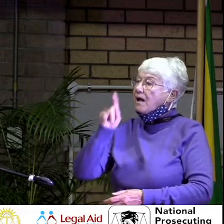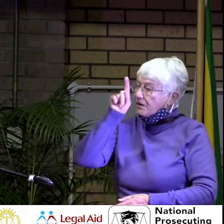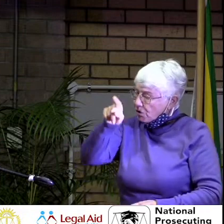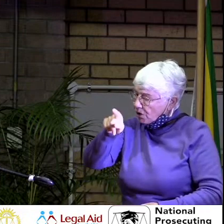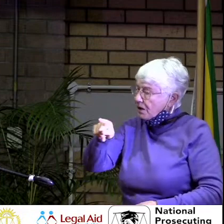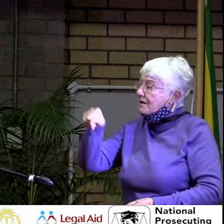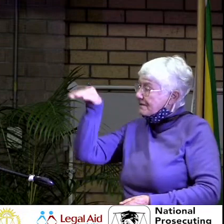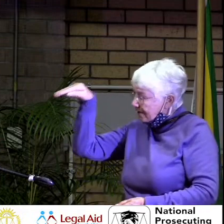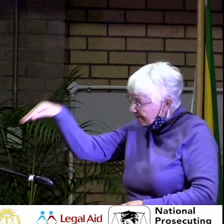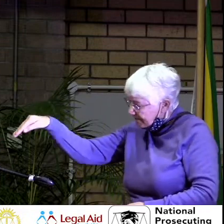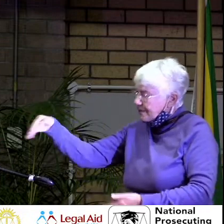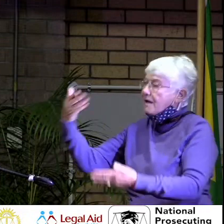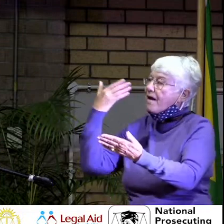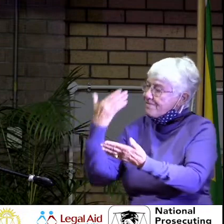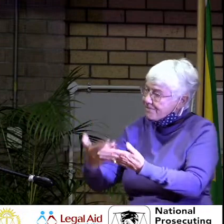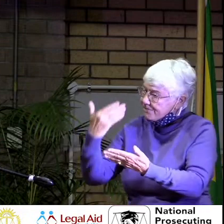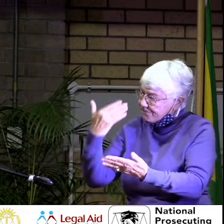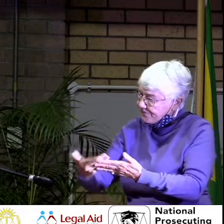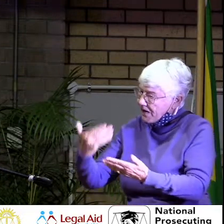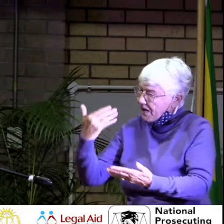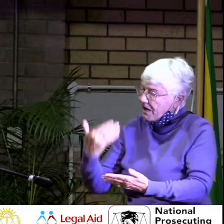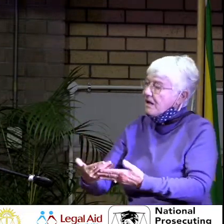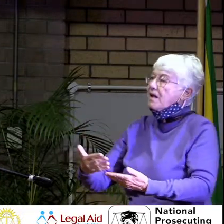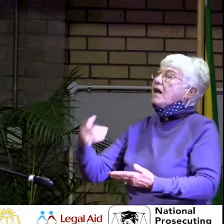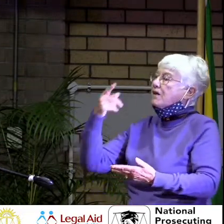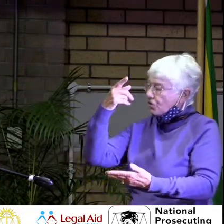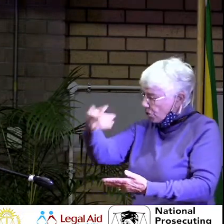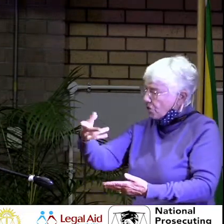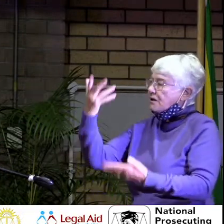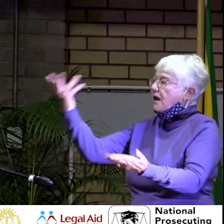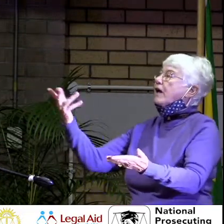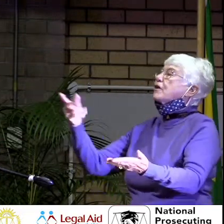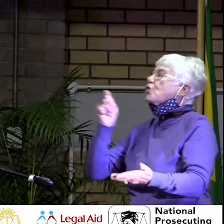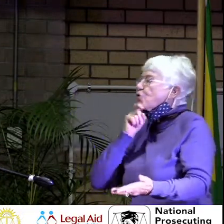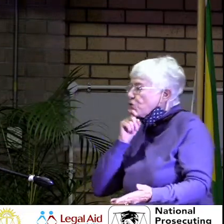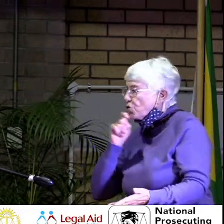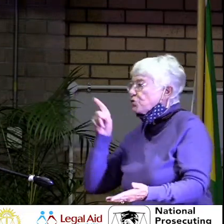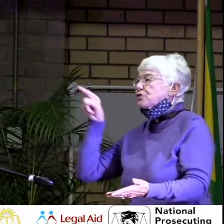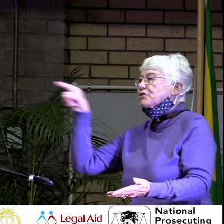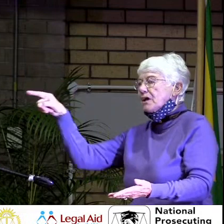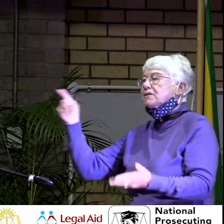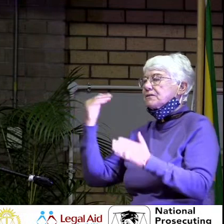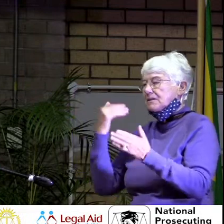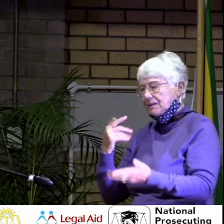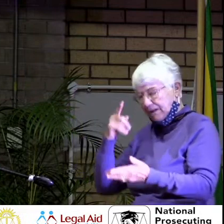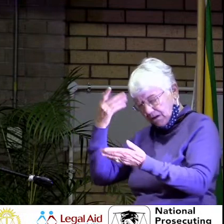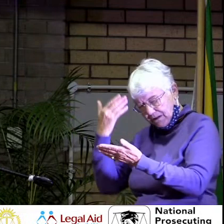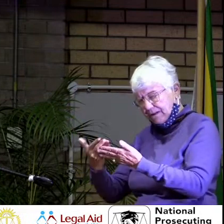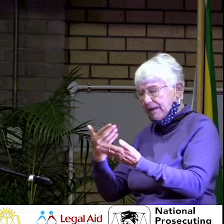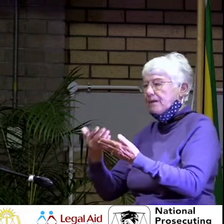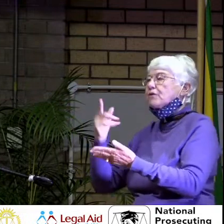today. We've got many components, higher and lower courts,